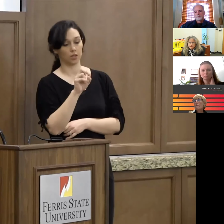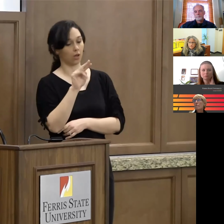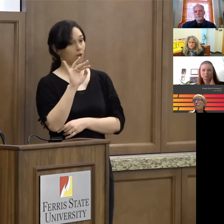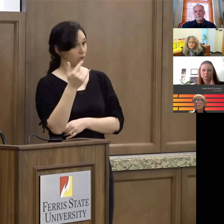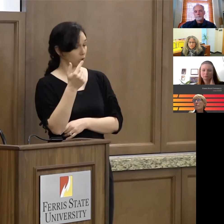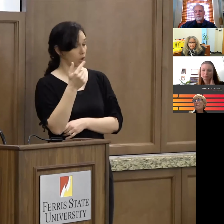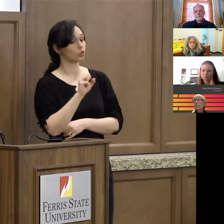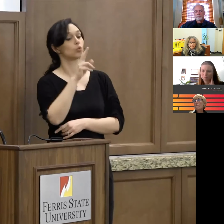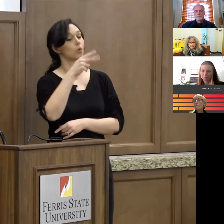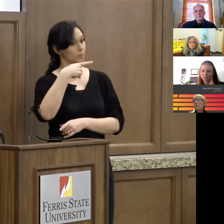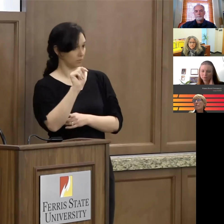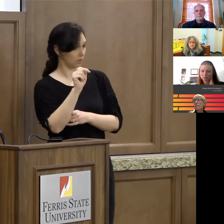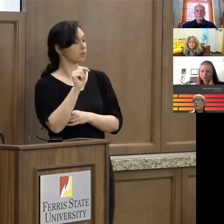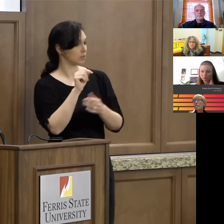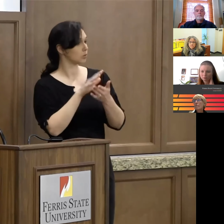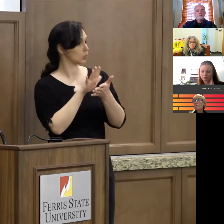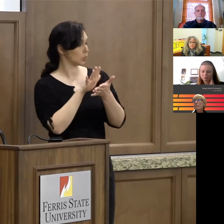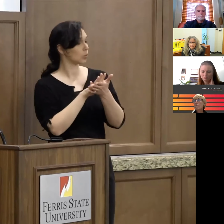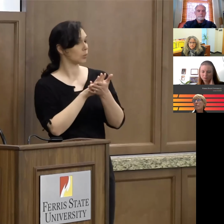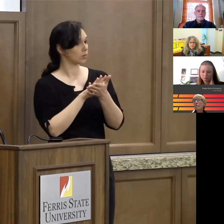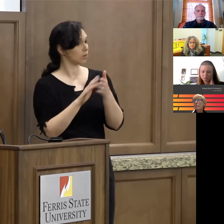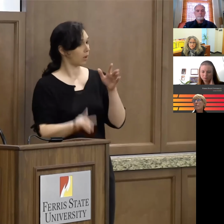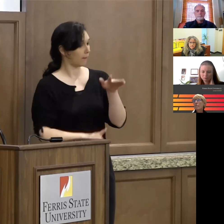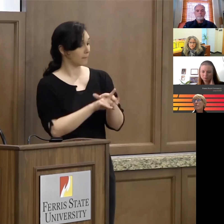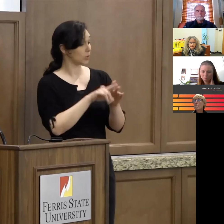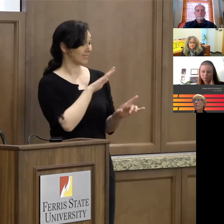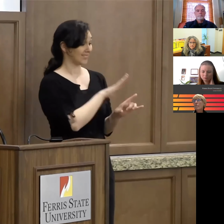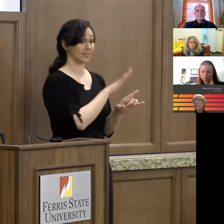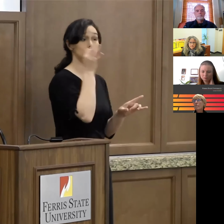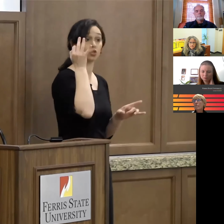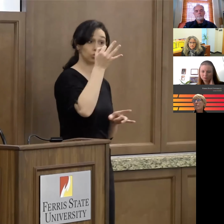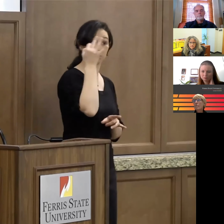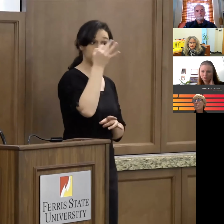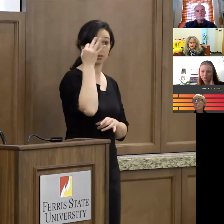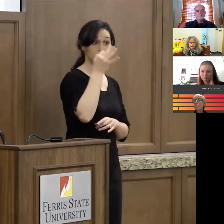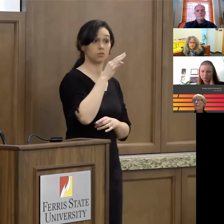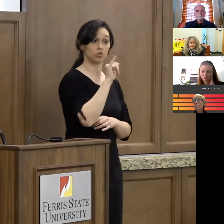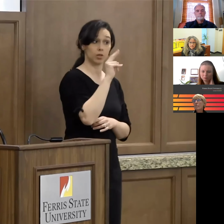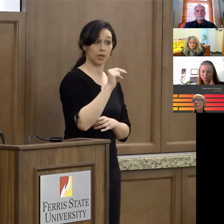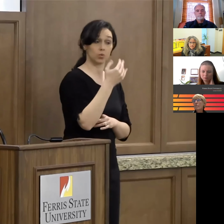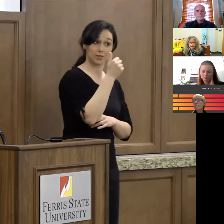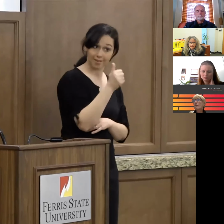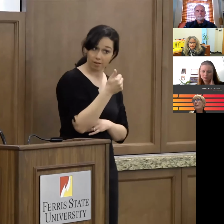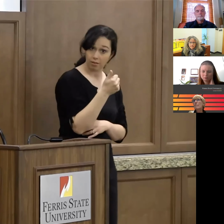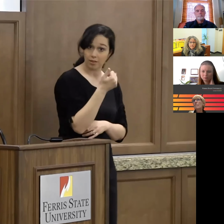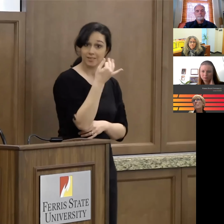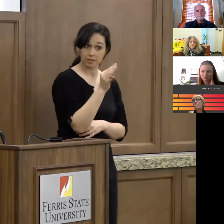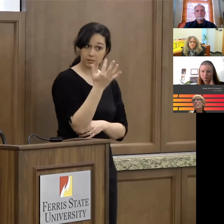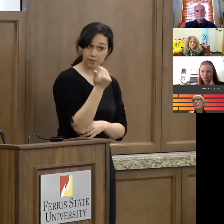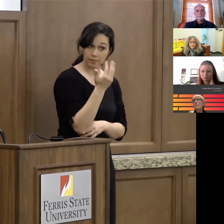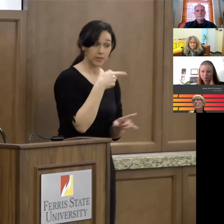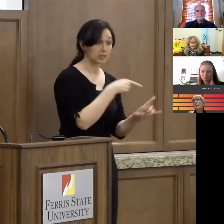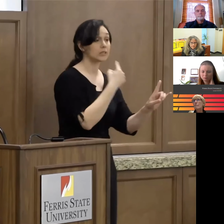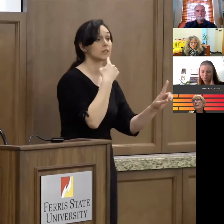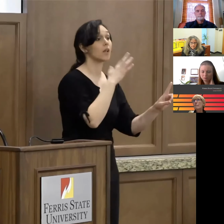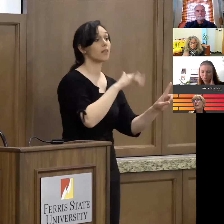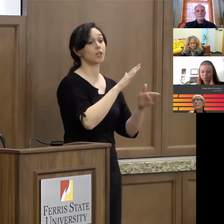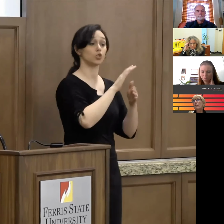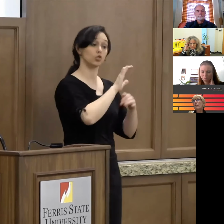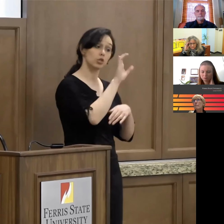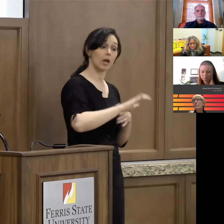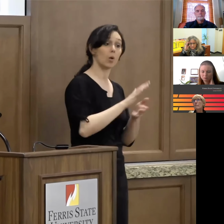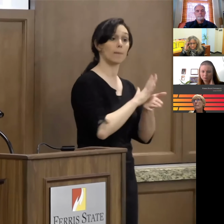City Schools, appears. In his sermon delivered on January 10th, 1915, he states that the Chicago